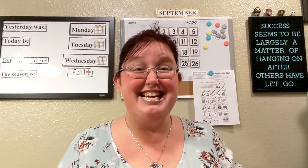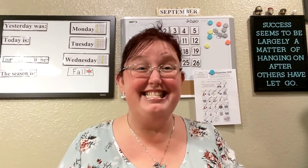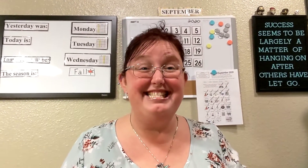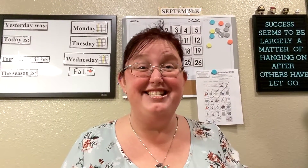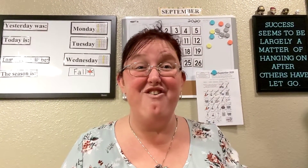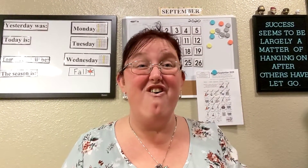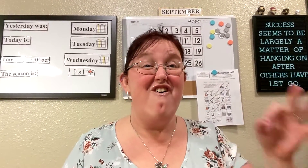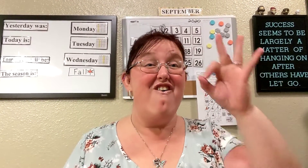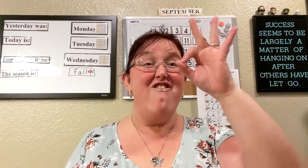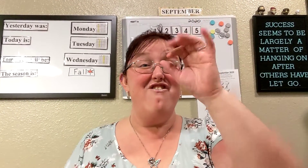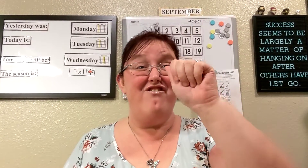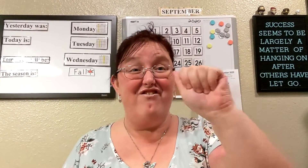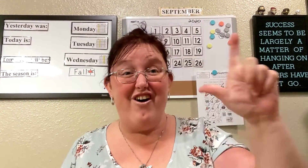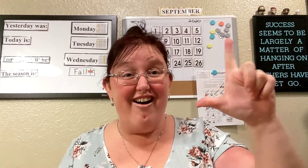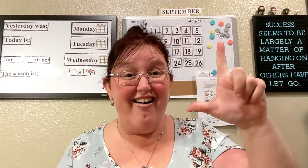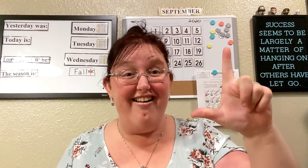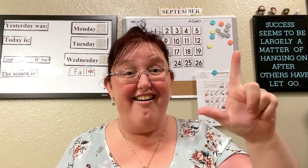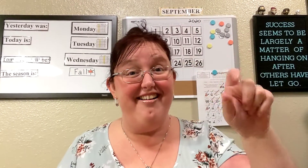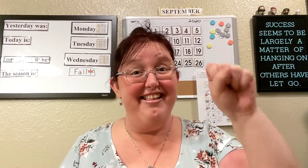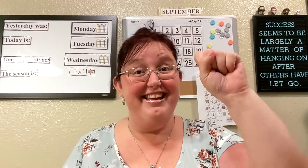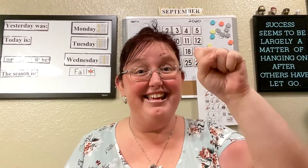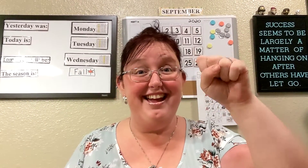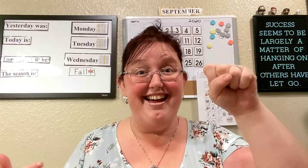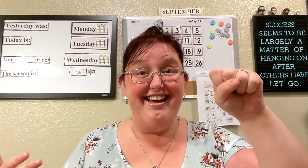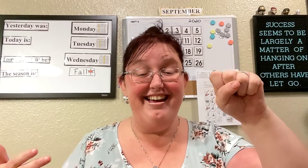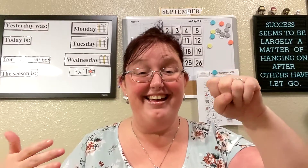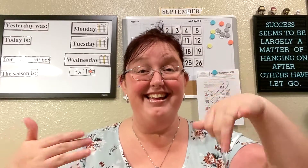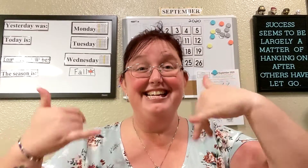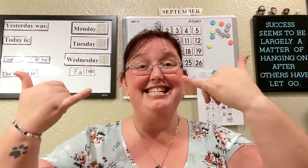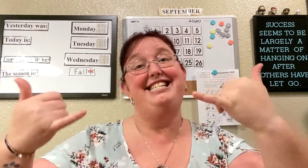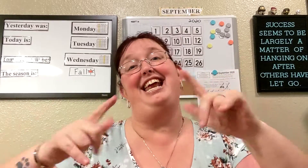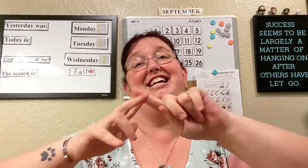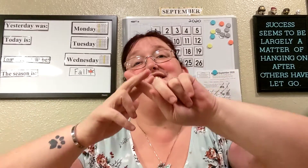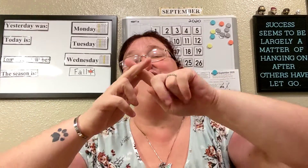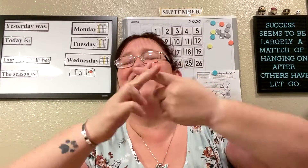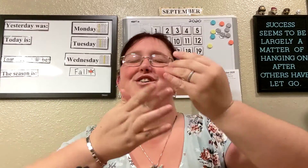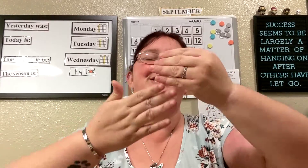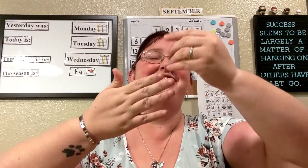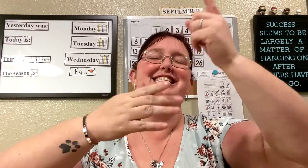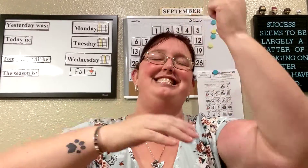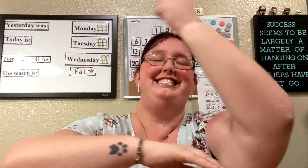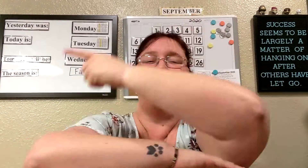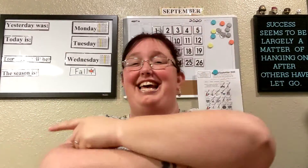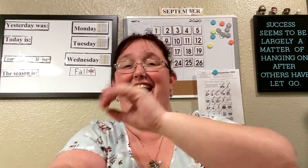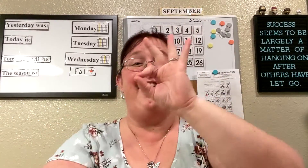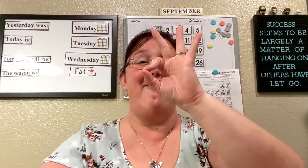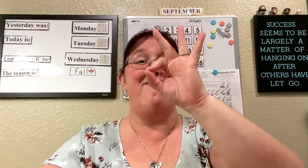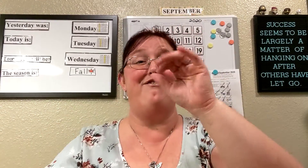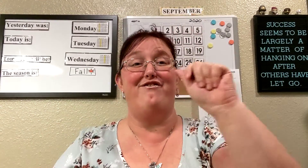It's fall. Yeah. Today is the first day of